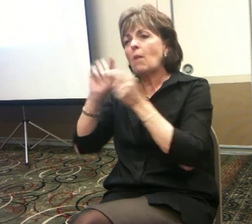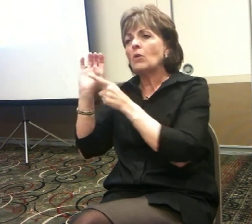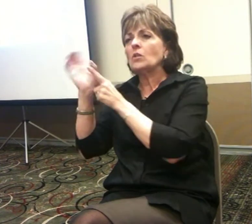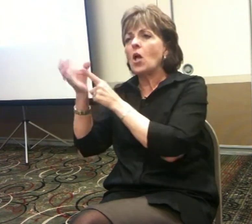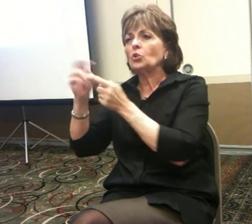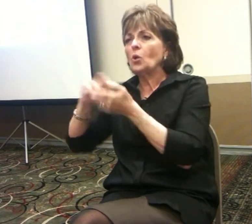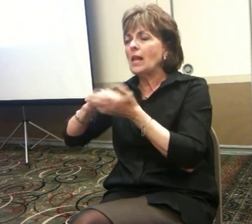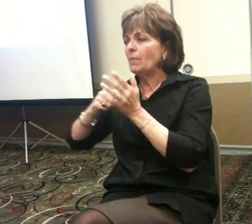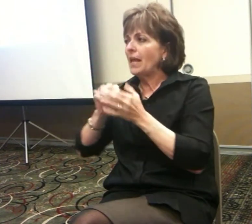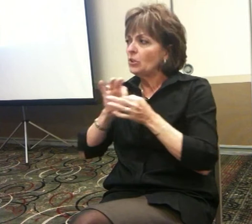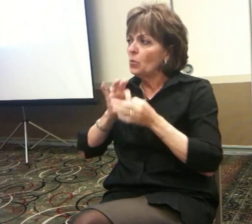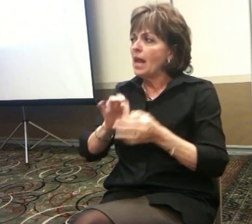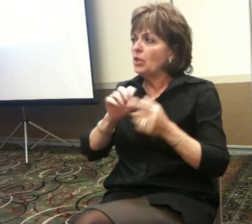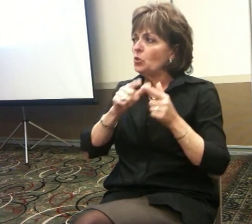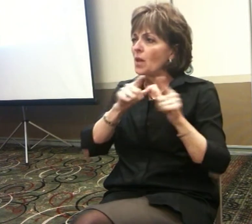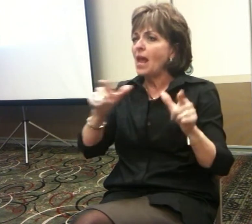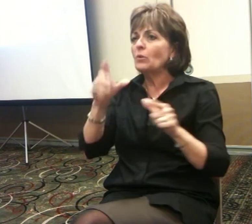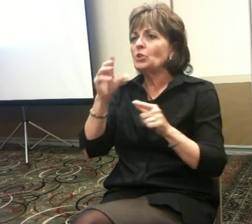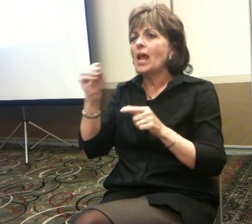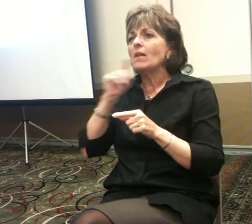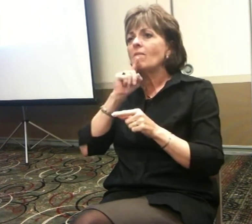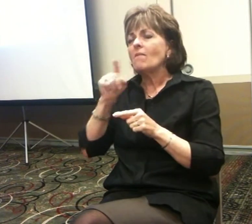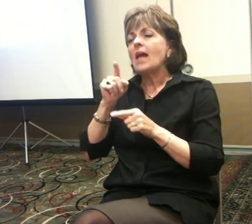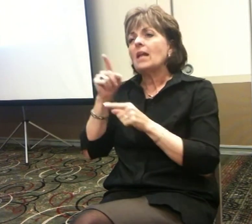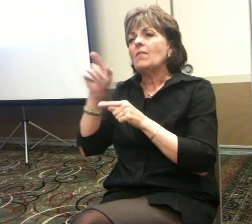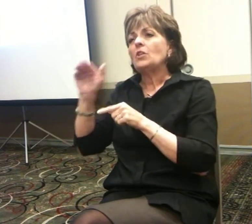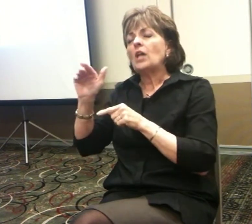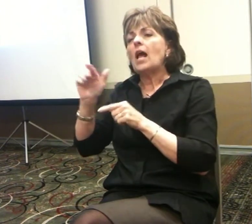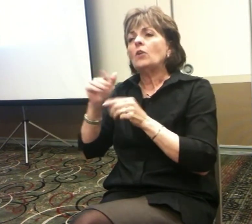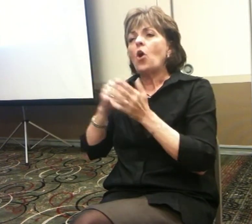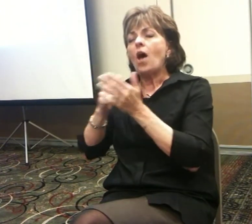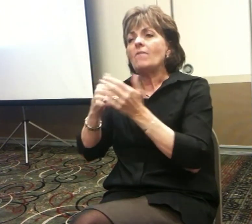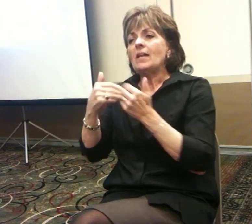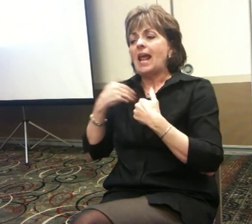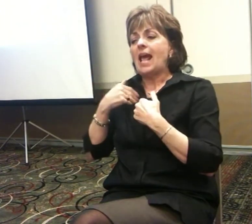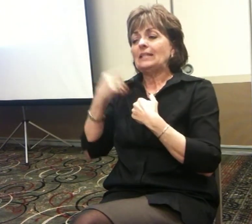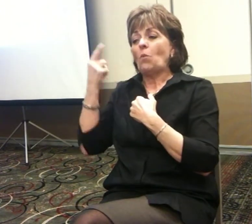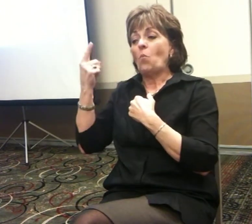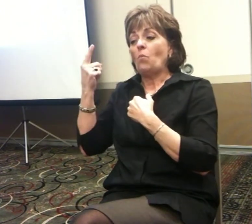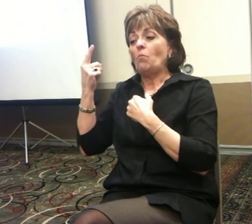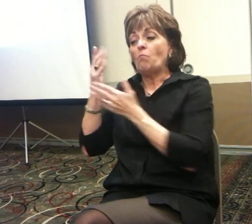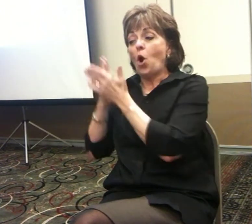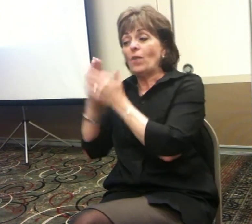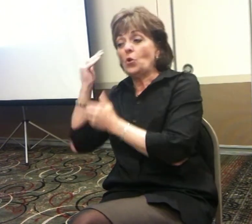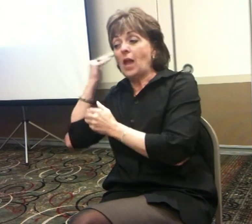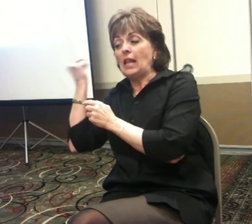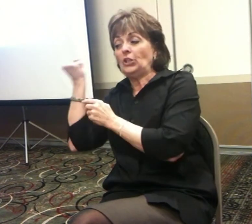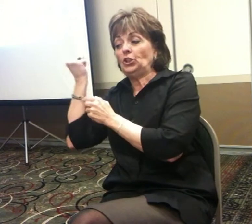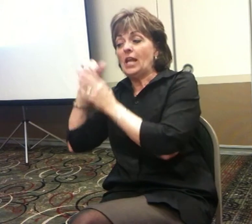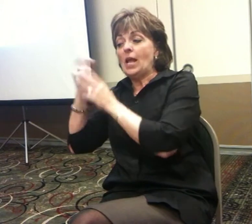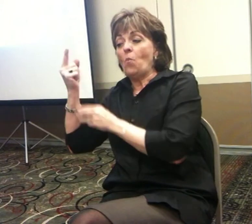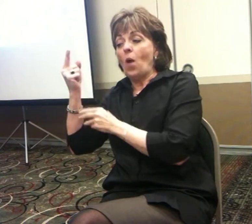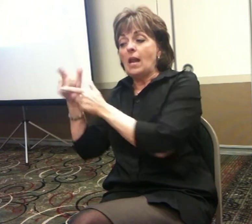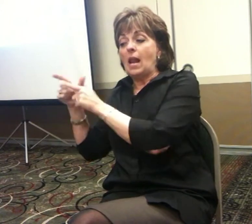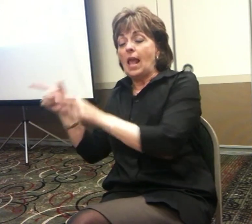language and the fact that the child oftentimes holds part of their knowledge in one language and part of their knowledge in another language.